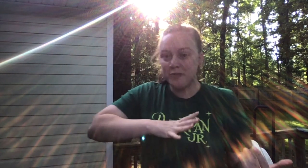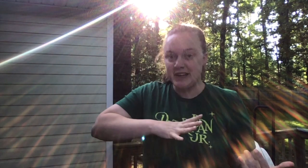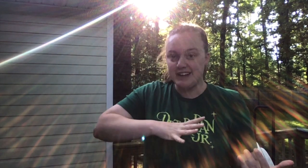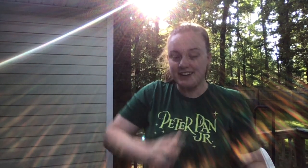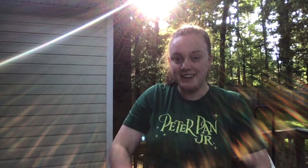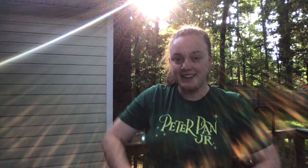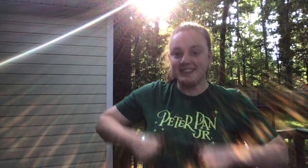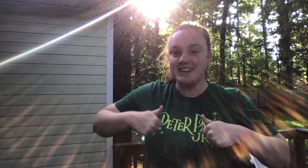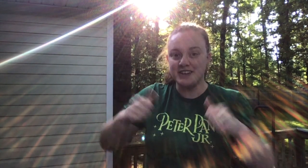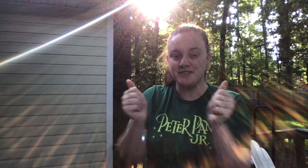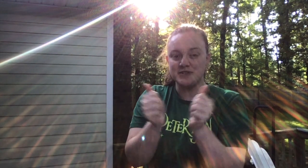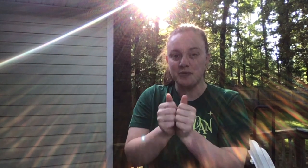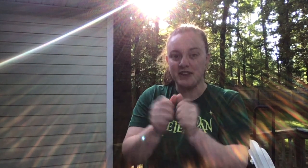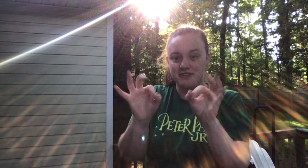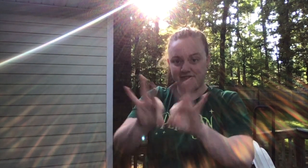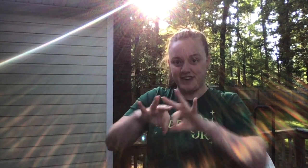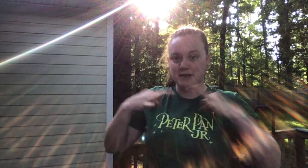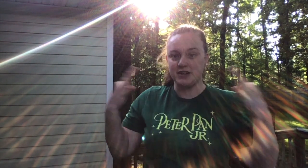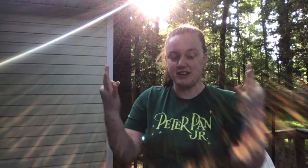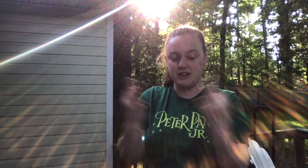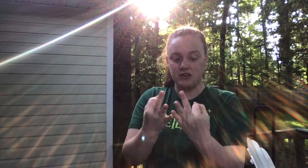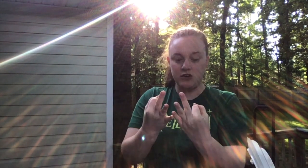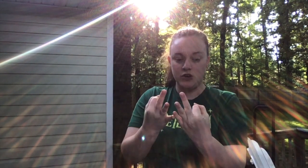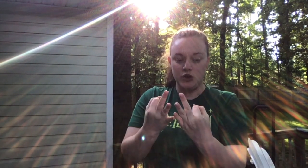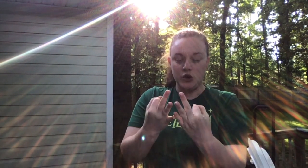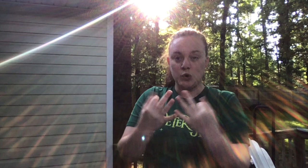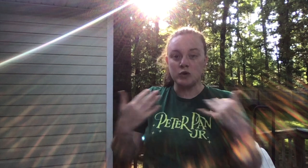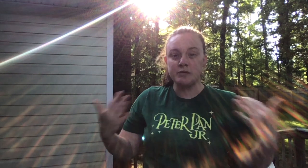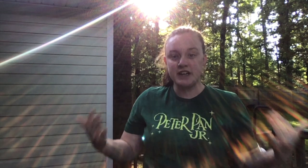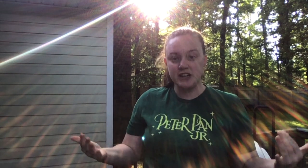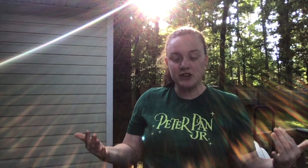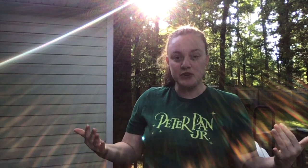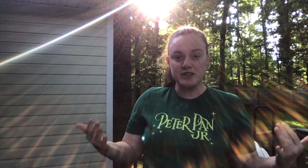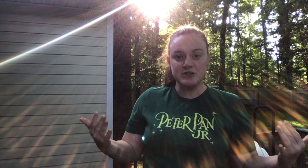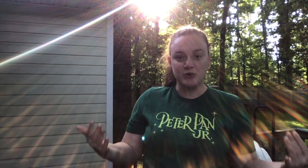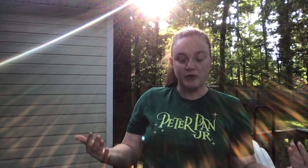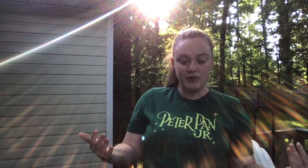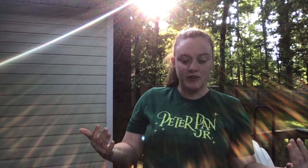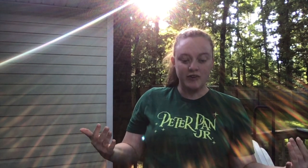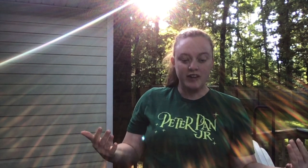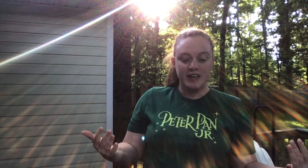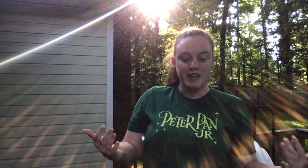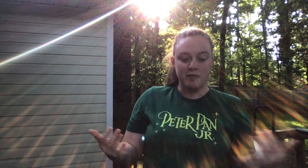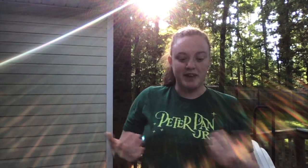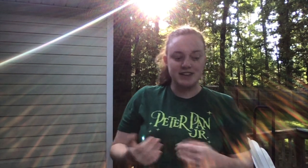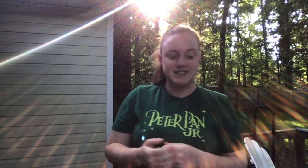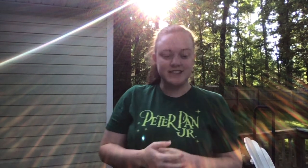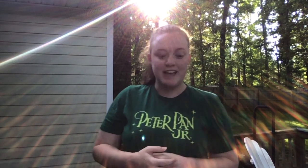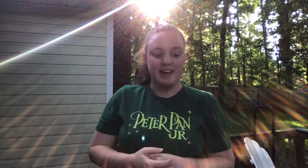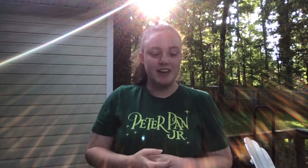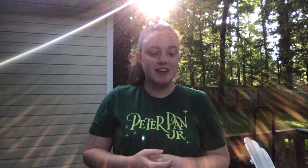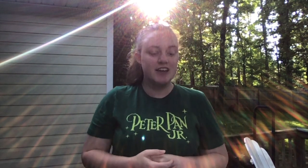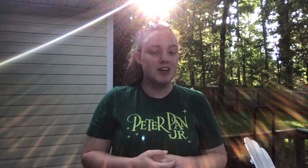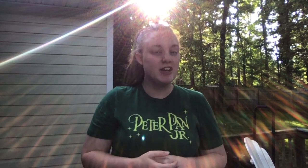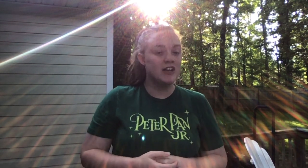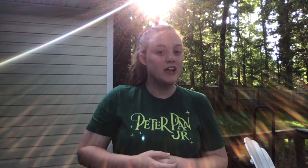woman lives with family. Or we can include this little girl and we can say